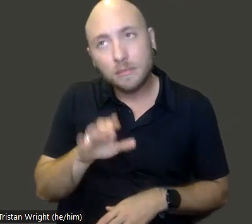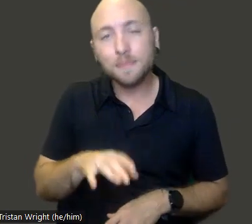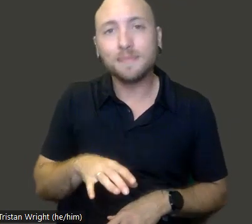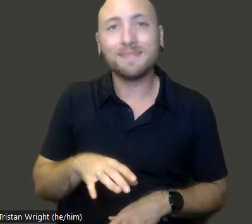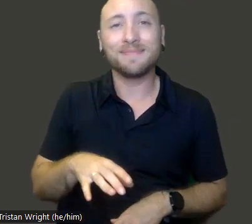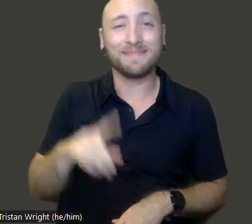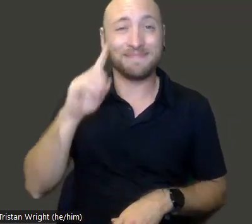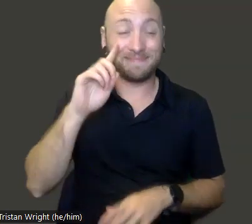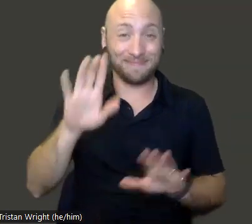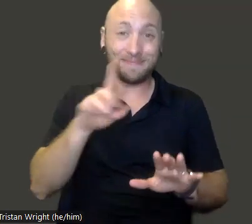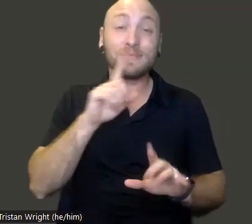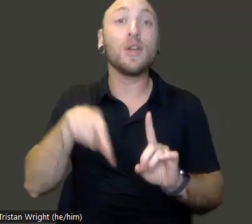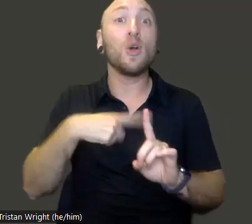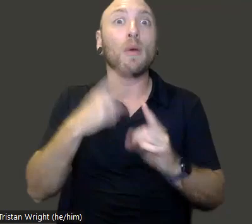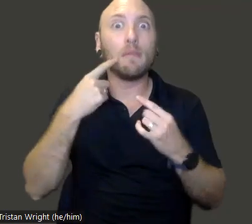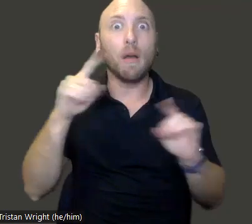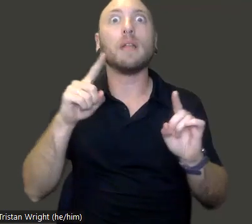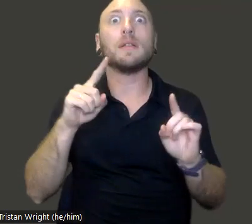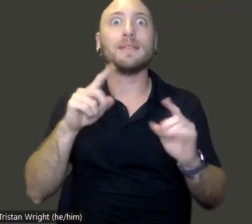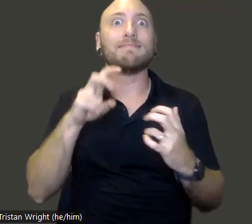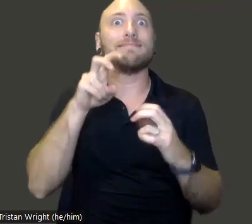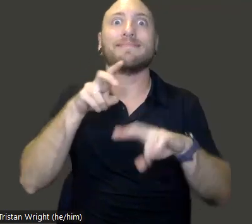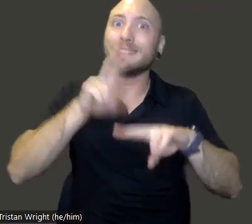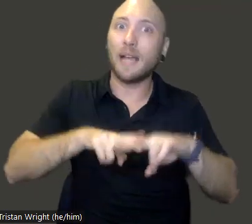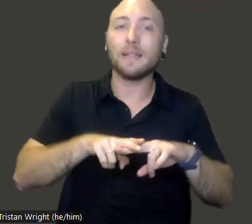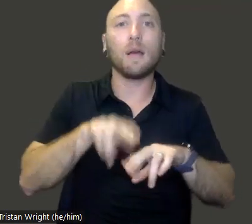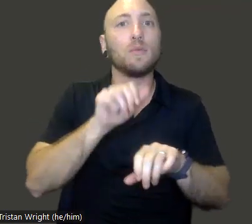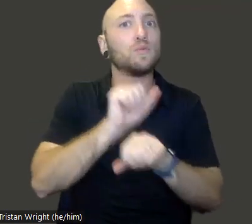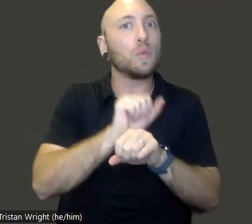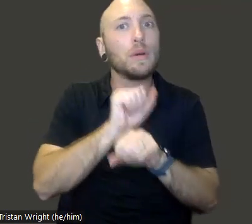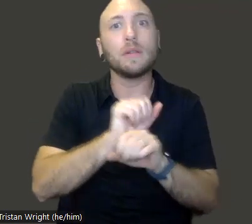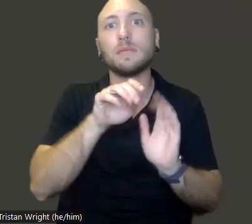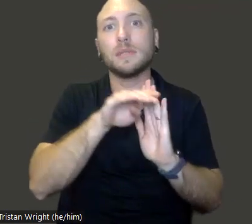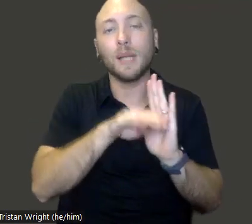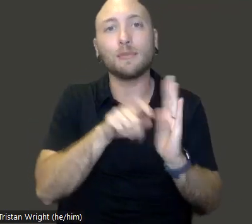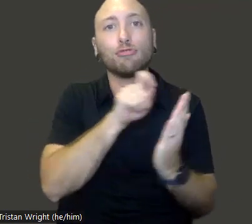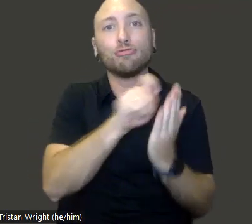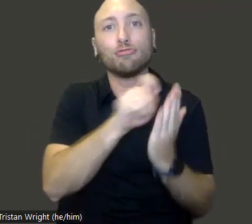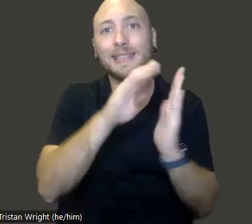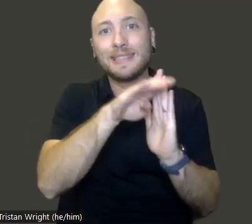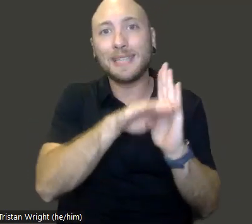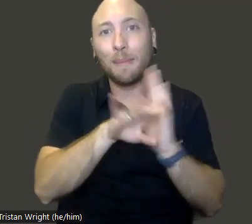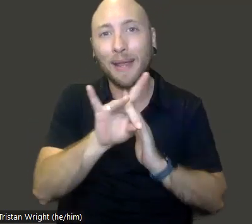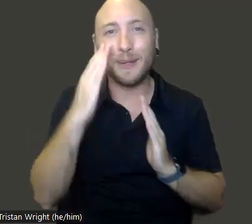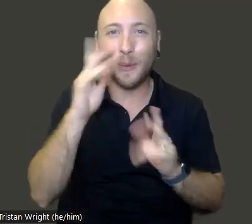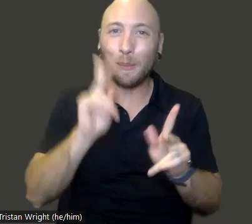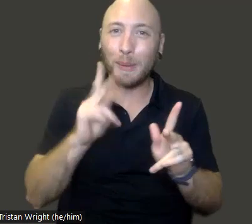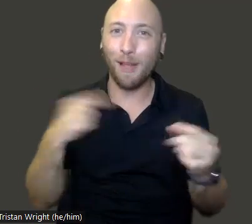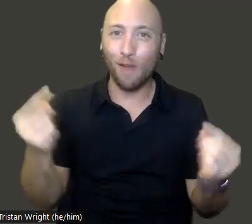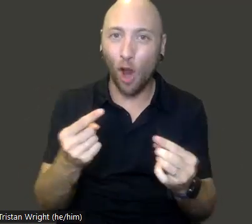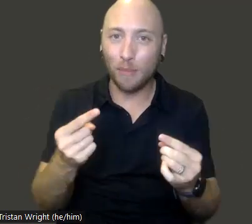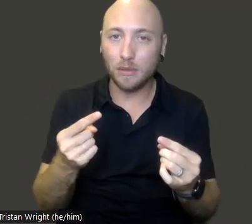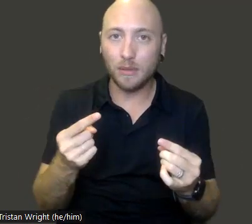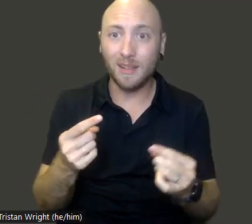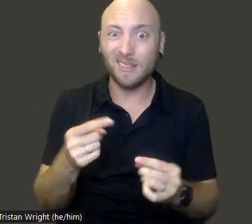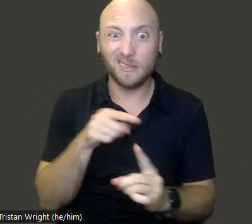things that I had done in early sobriety, stuff that I couldn't even blame on alcohol. And so eventually